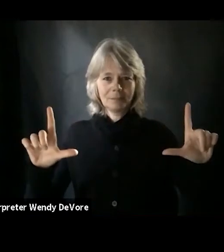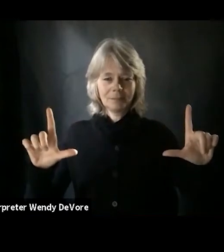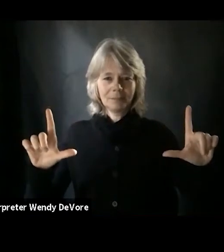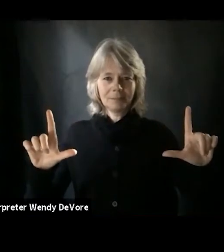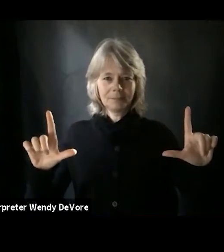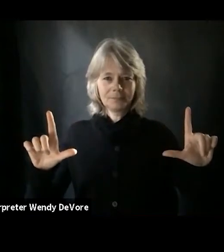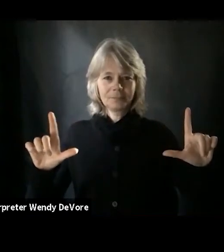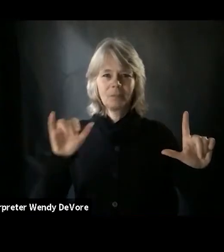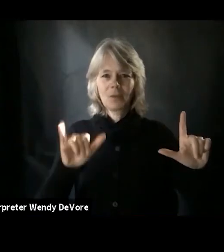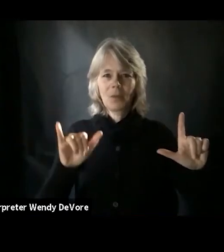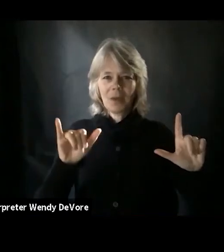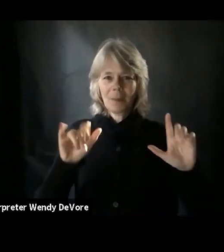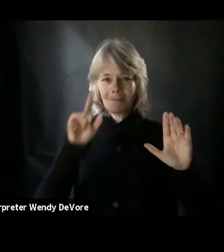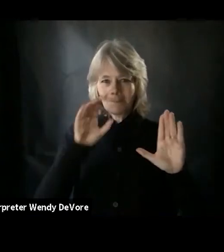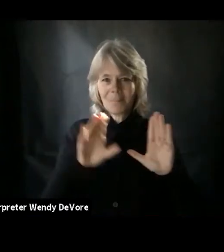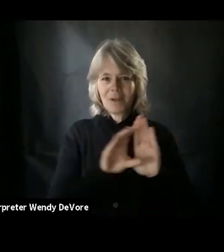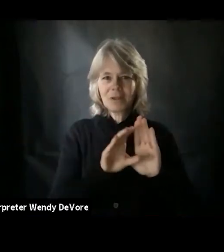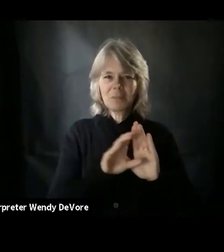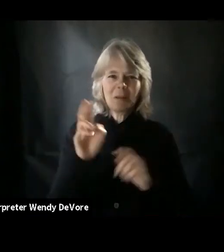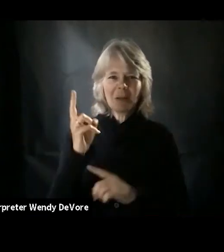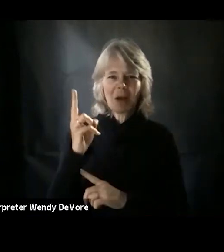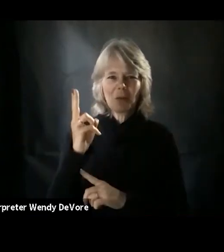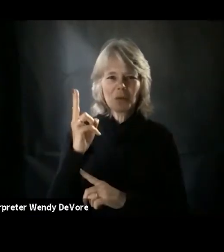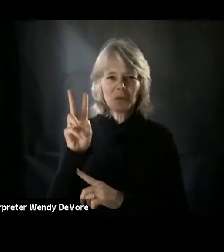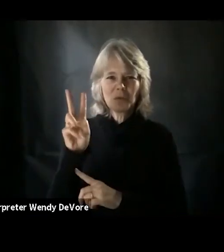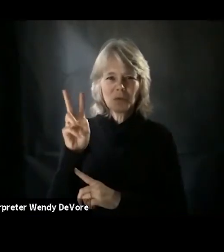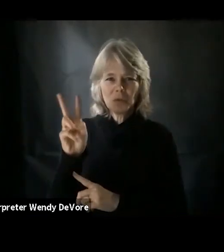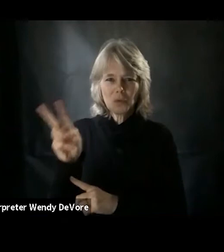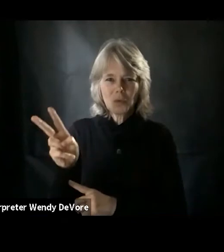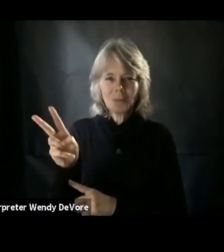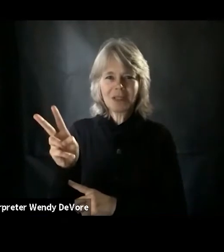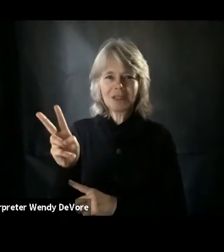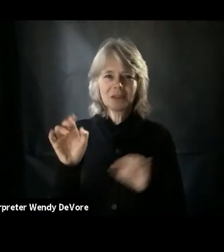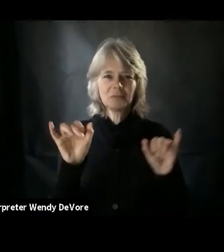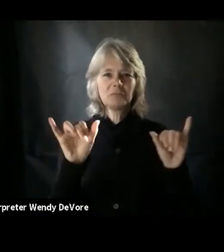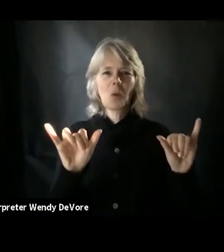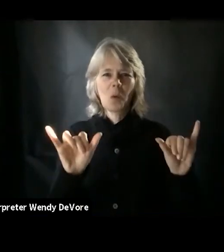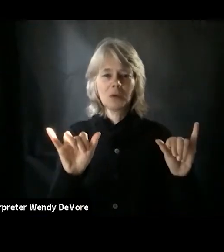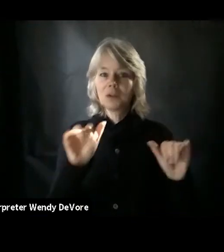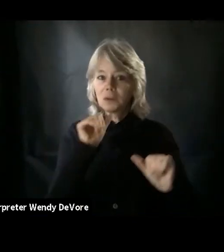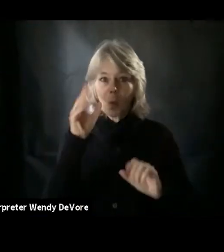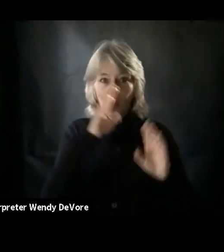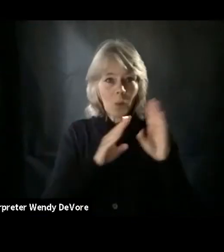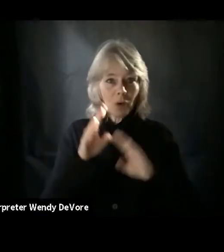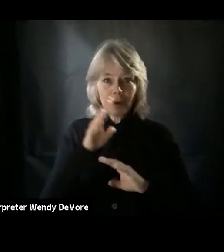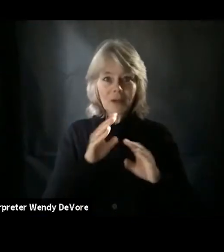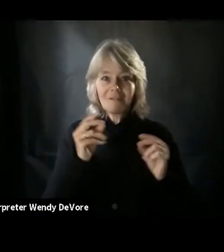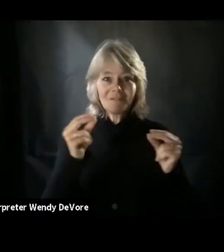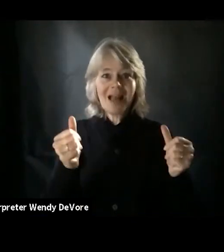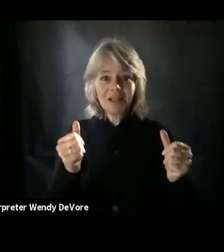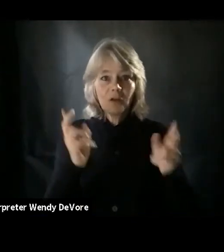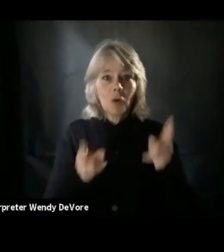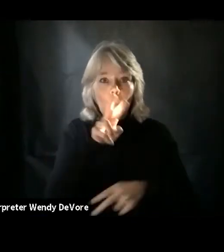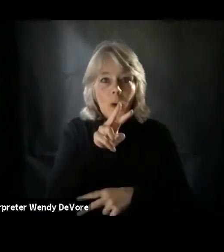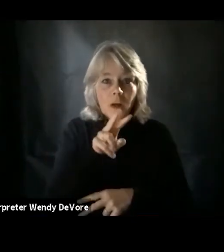That image will stay for about 2 minutes. So you don't have to worry that it'll go away really quickly. It